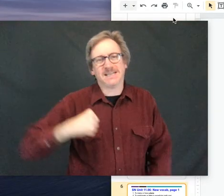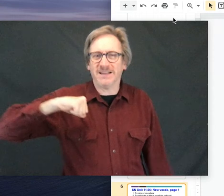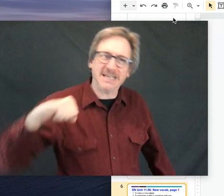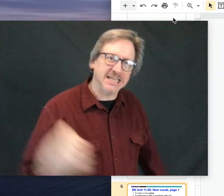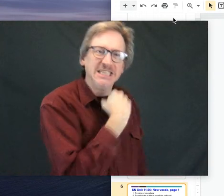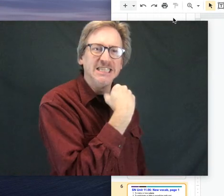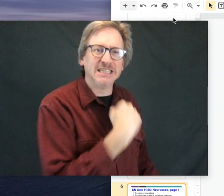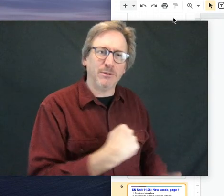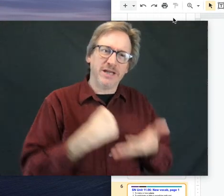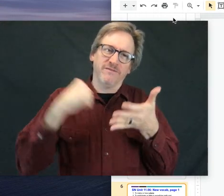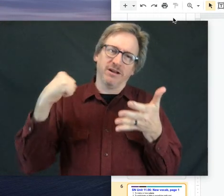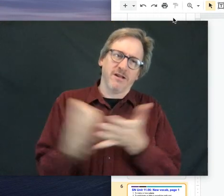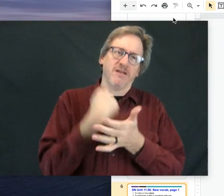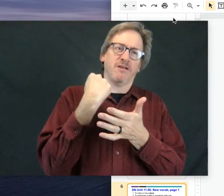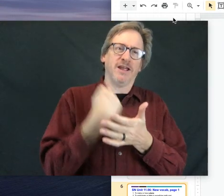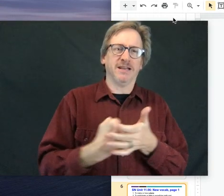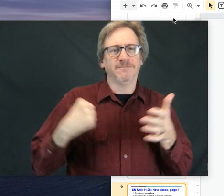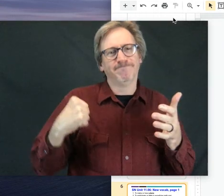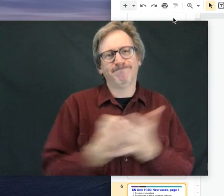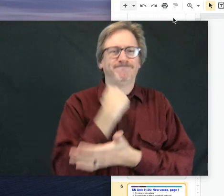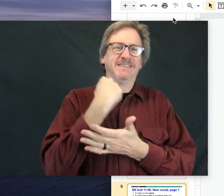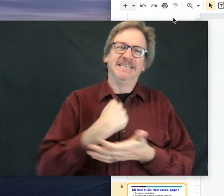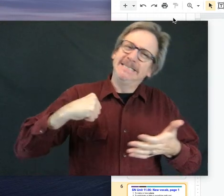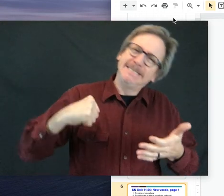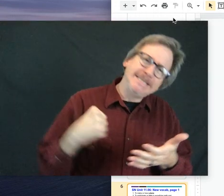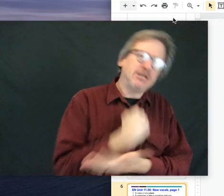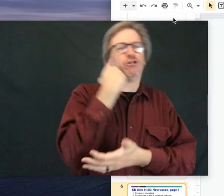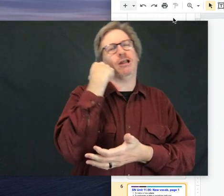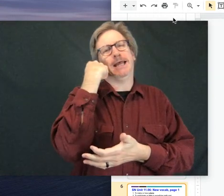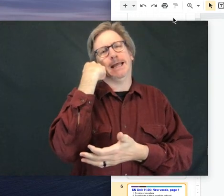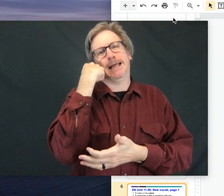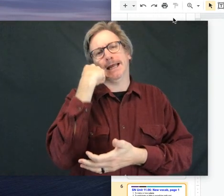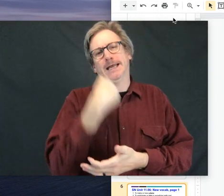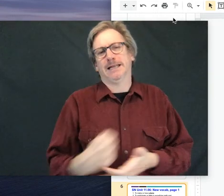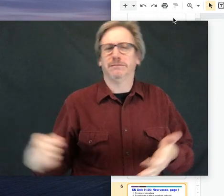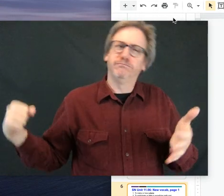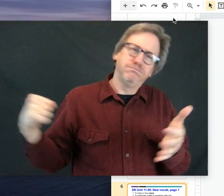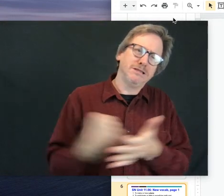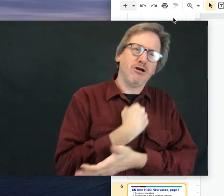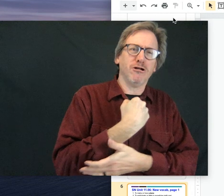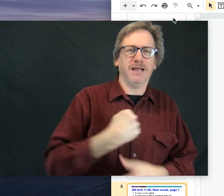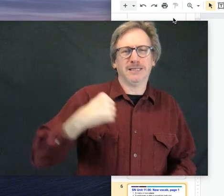It's kind of like that, but we give it another hand up. Darn it.